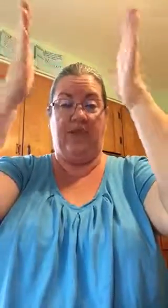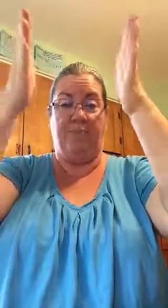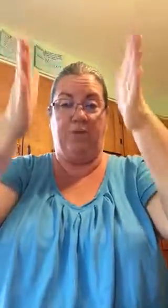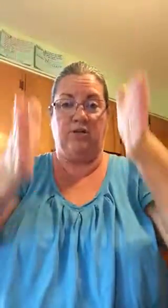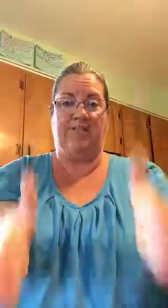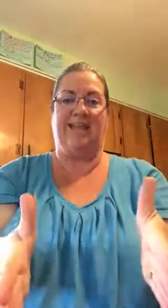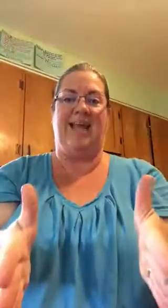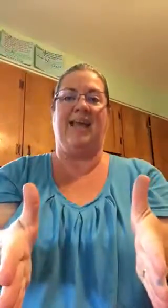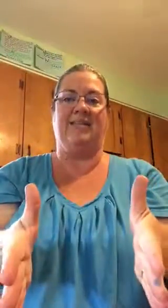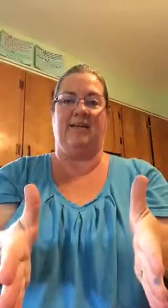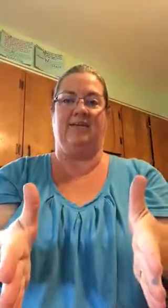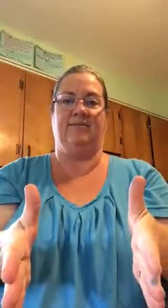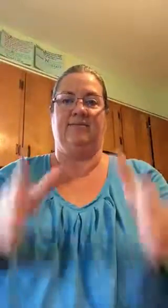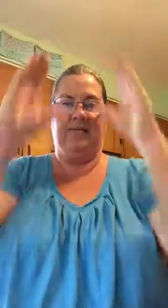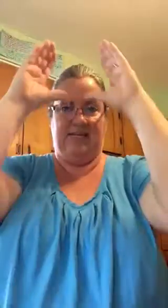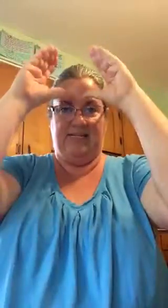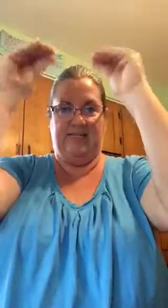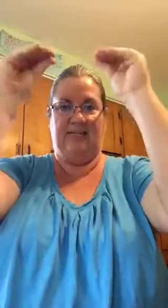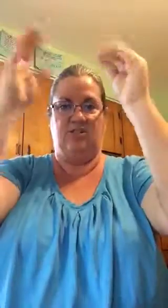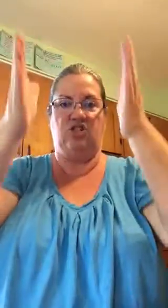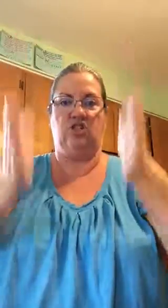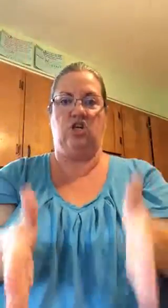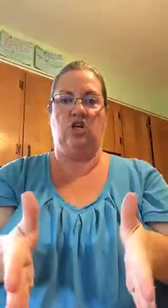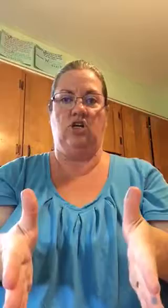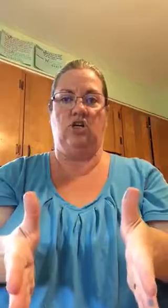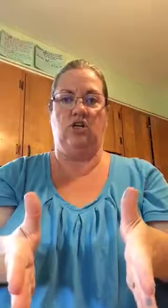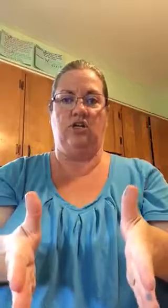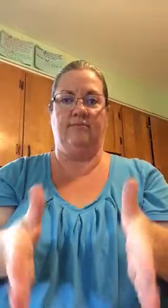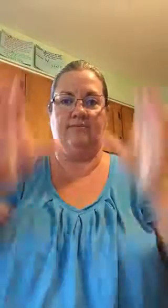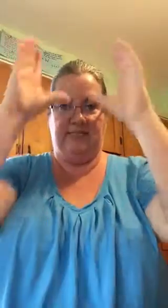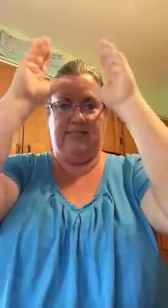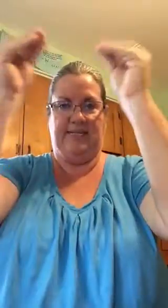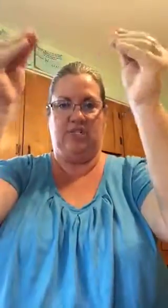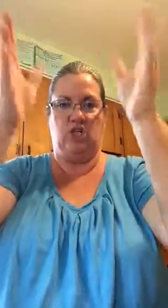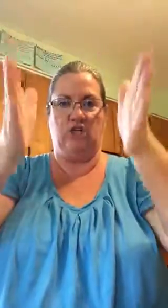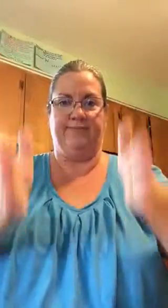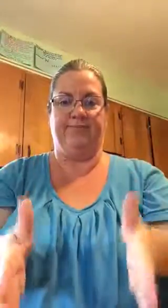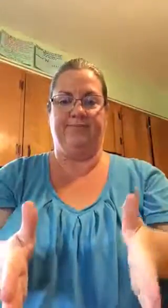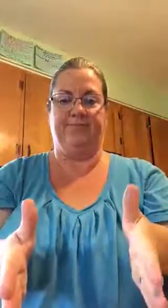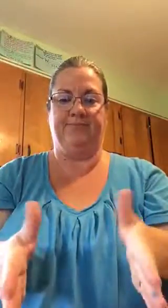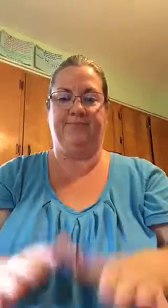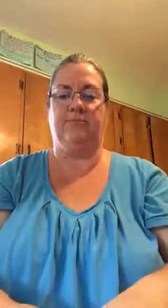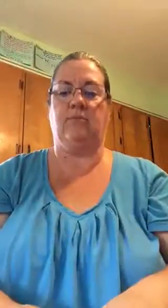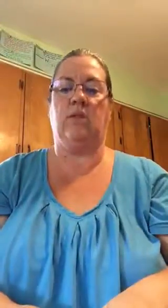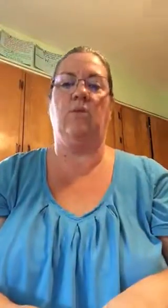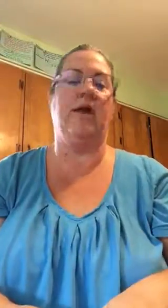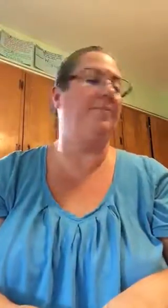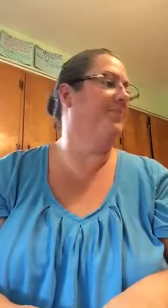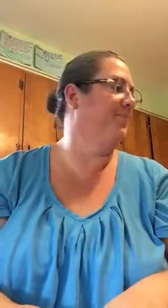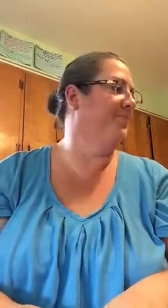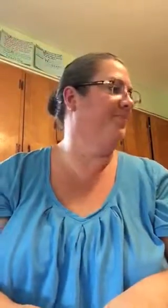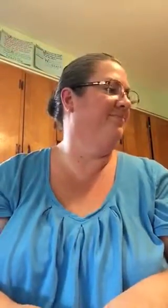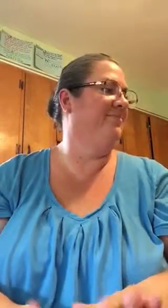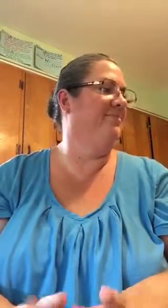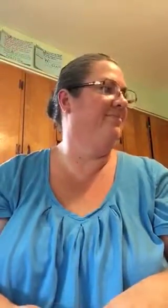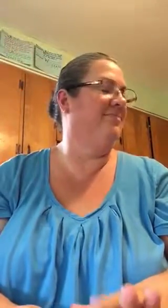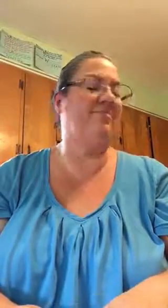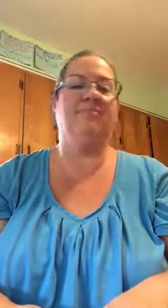a person ending. Teach, teacher. Okay. If you're wondering what